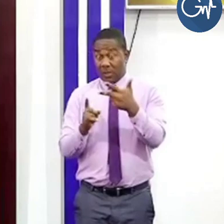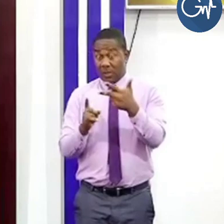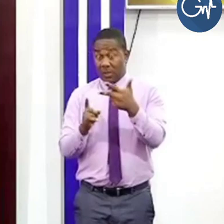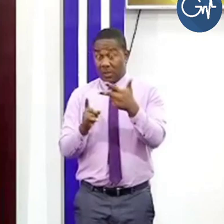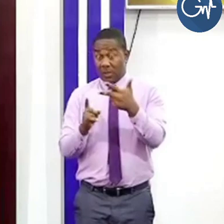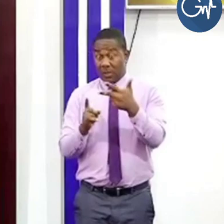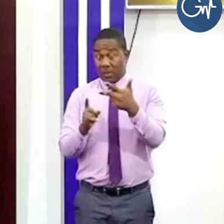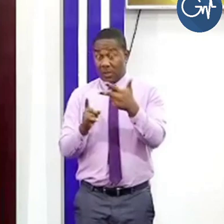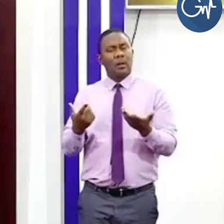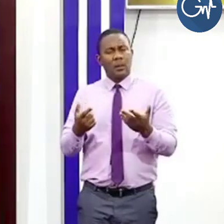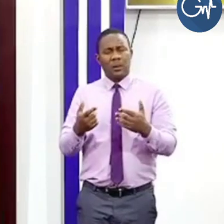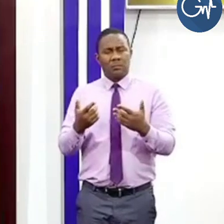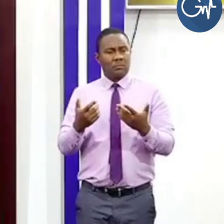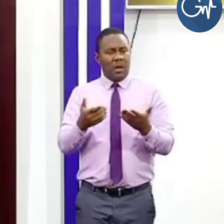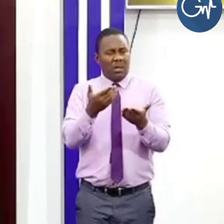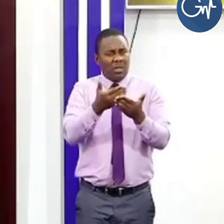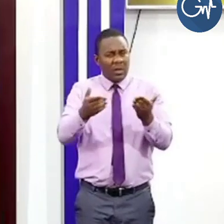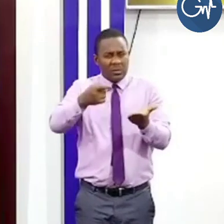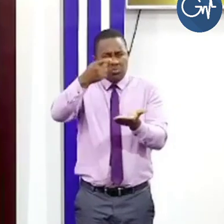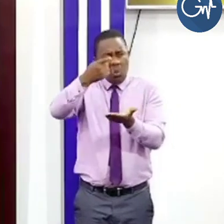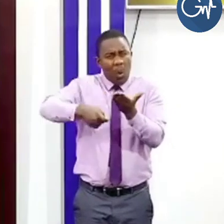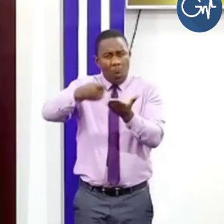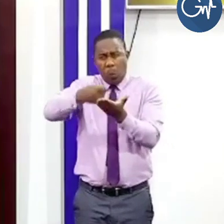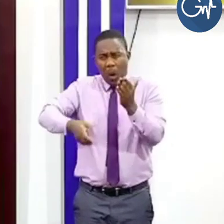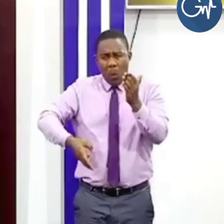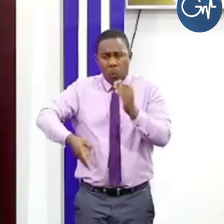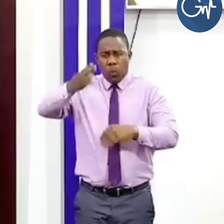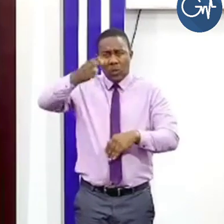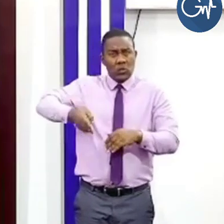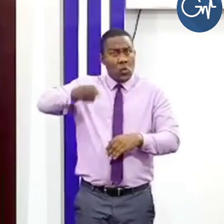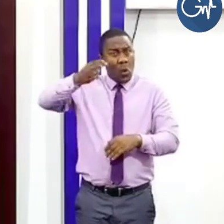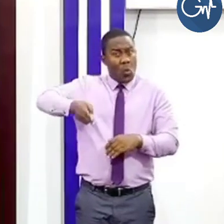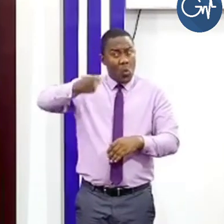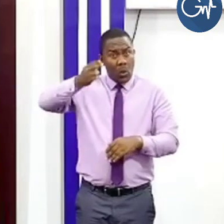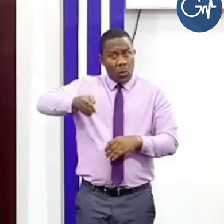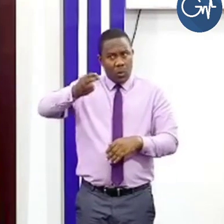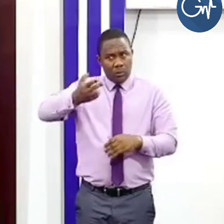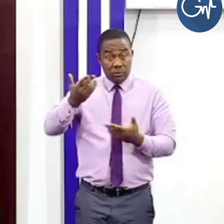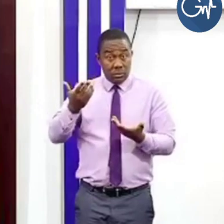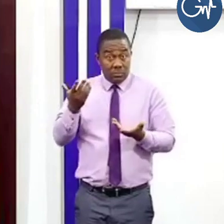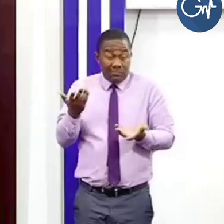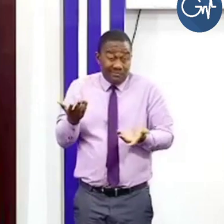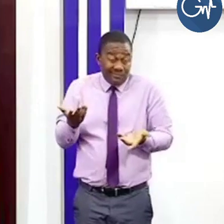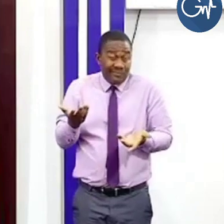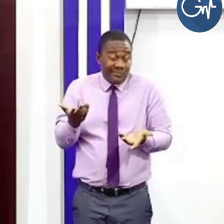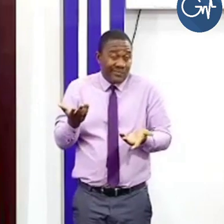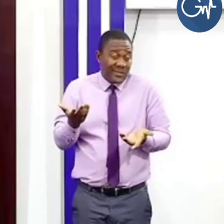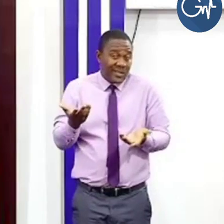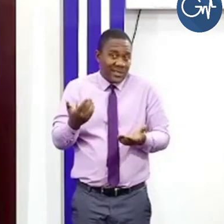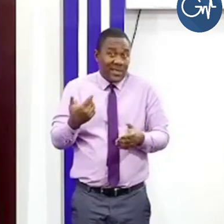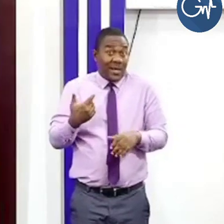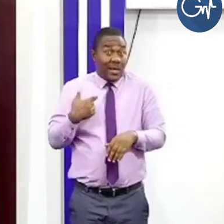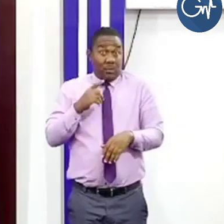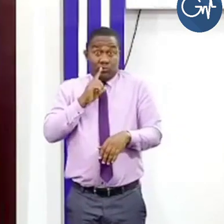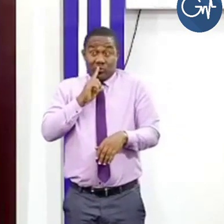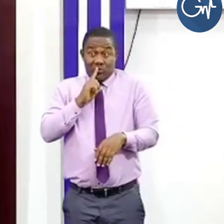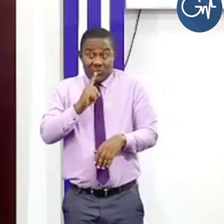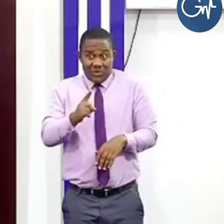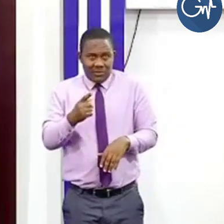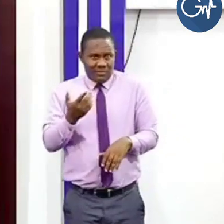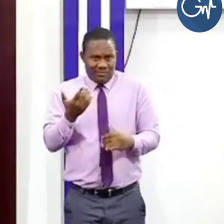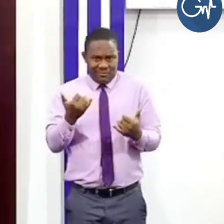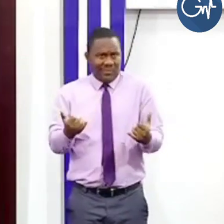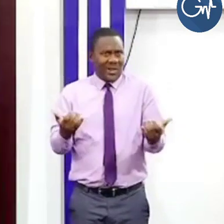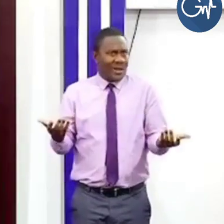the price controls. To be honest, given the situation in Ghana today where we are